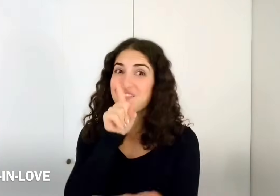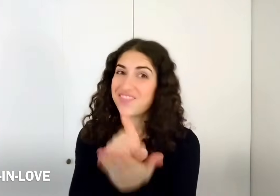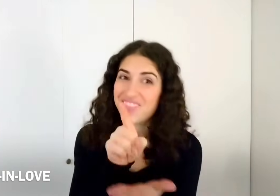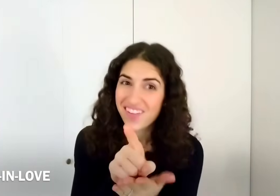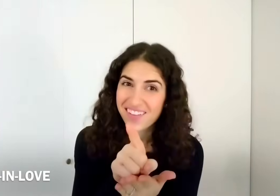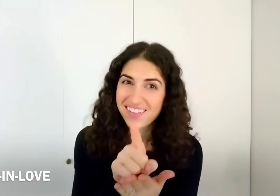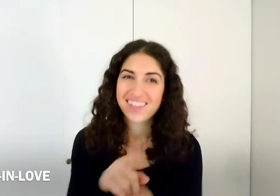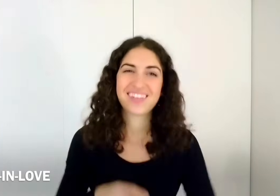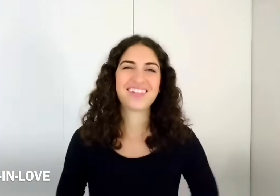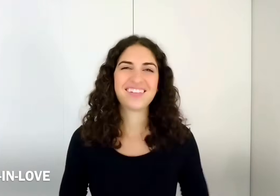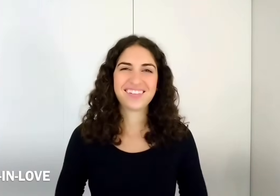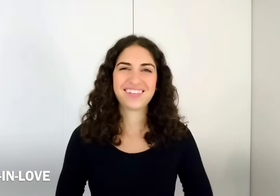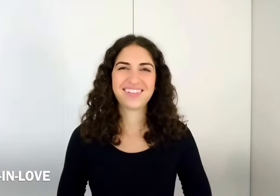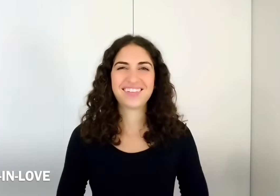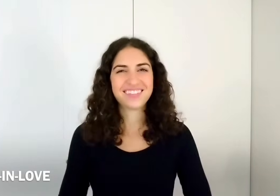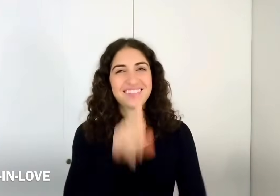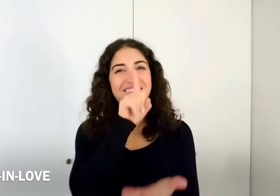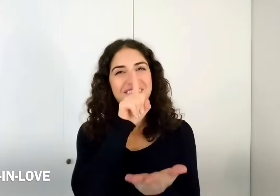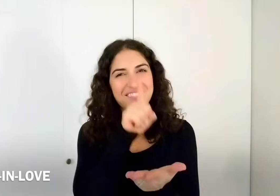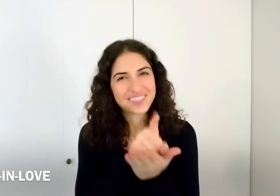Like you're falling in love. Fall in love.